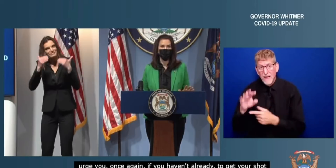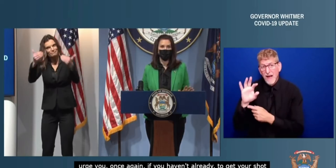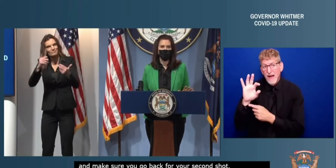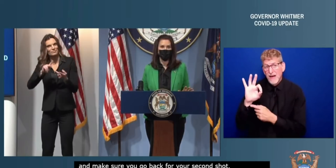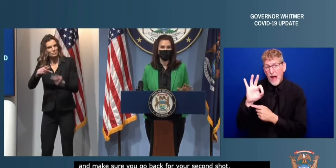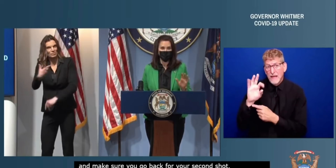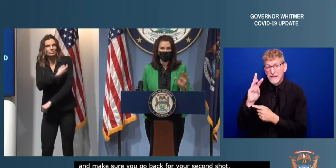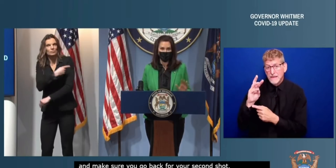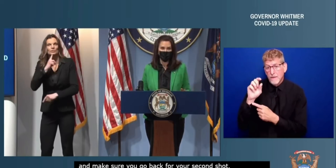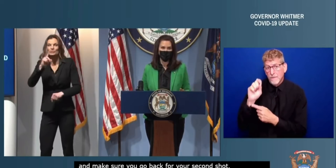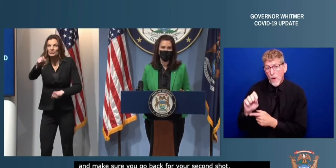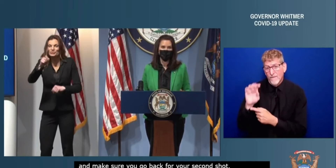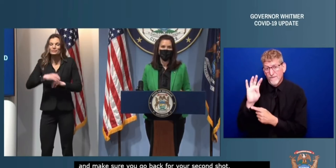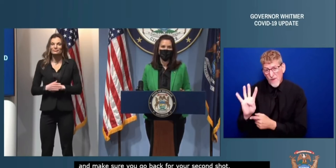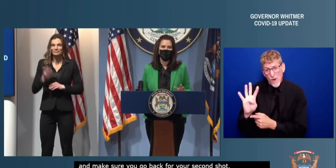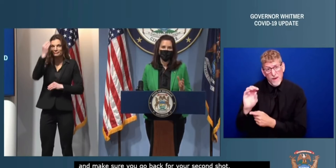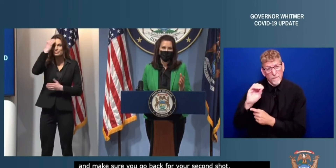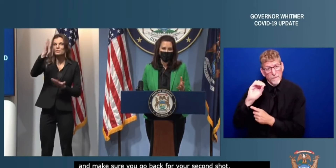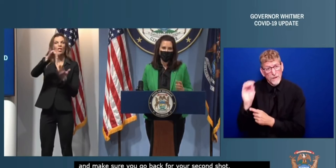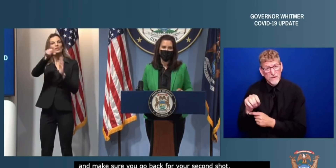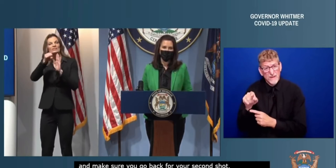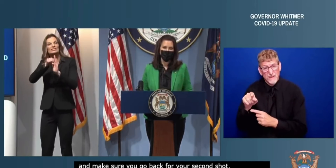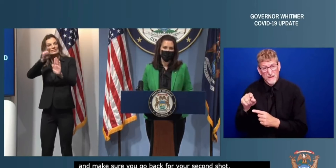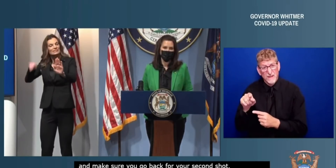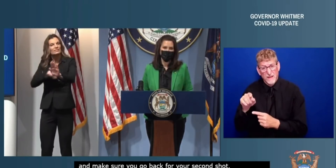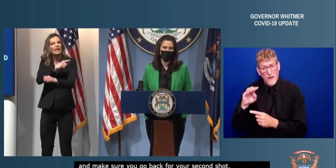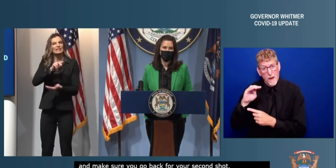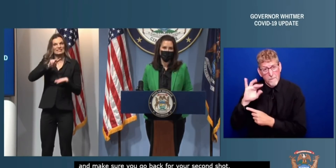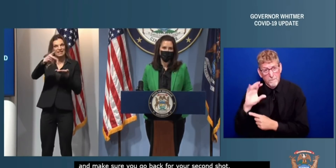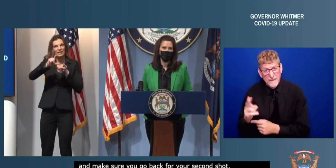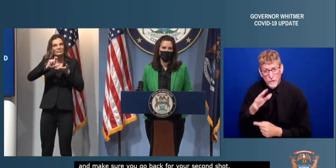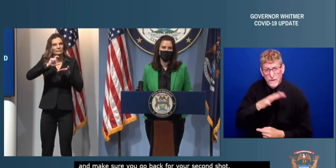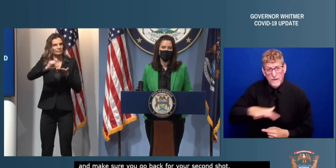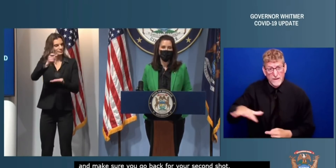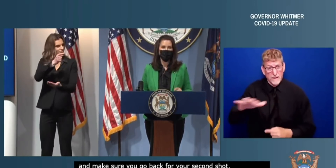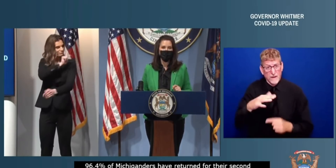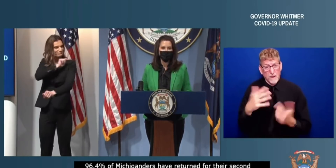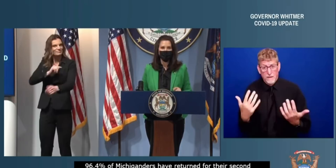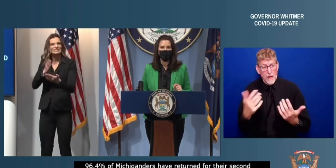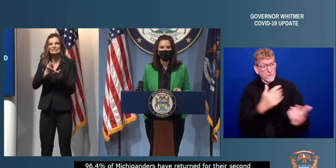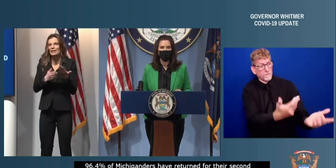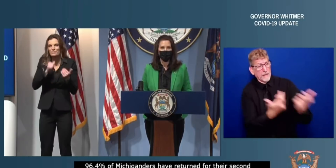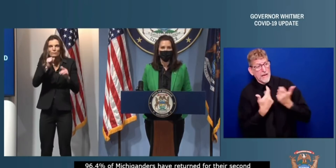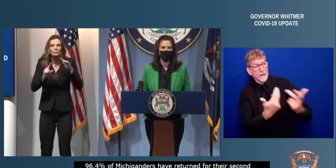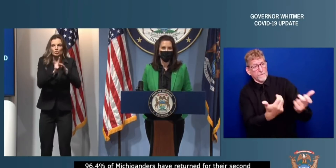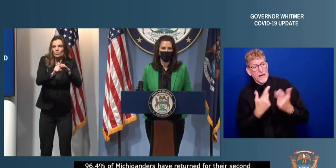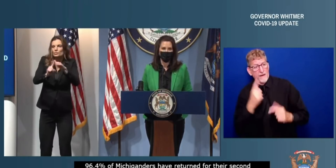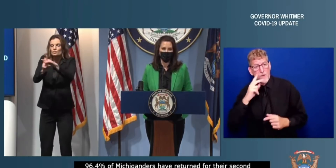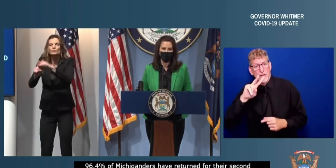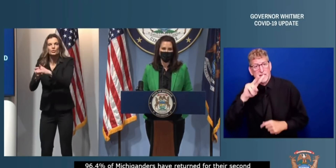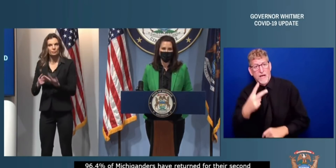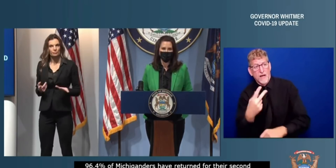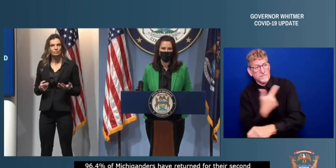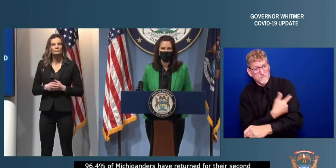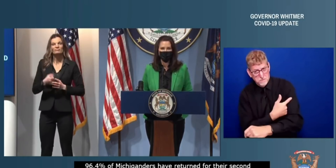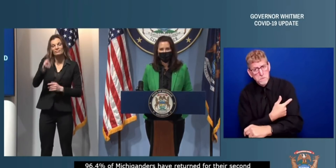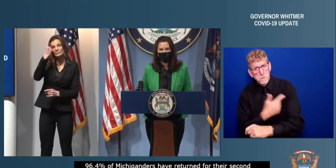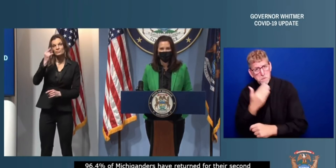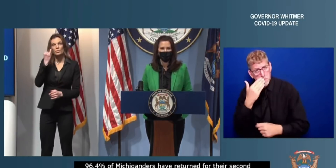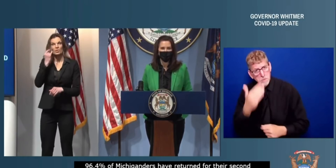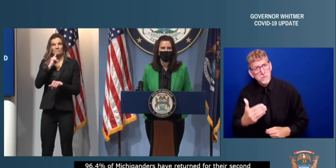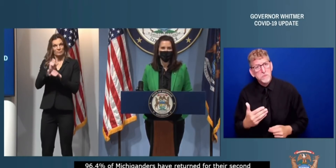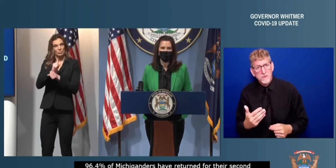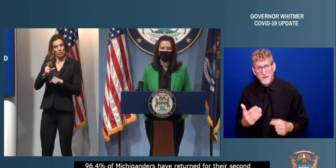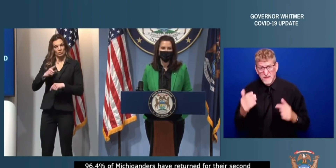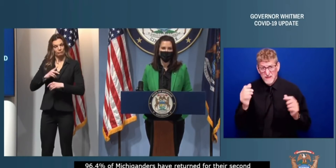the national rate, and that's great. If you walk in and get your shot today, you can be at full immunity in a matter of weeks and have the